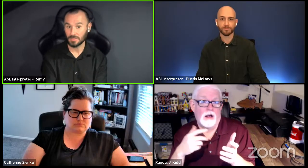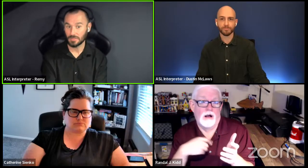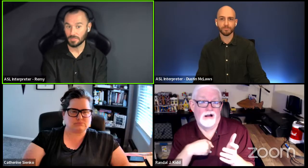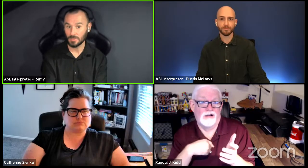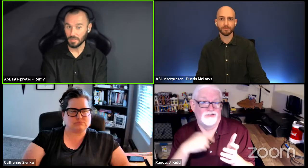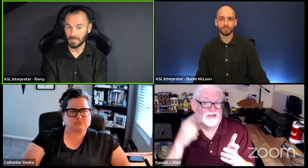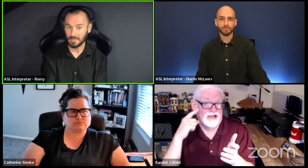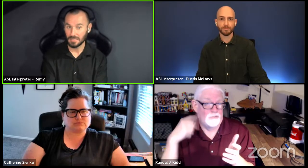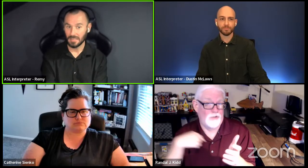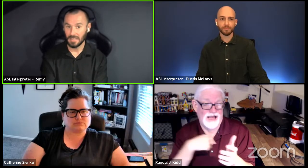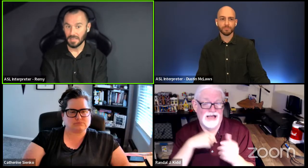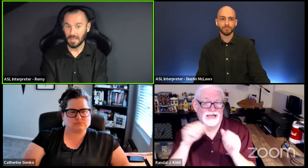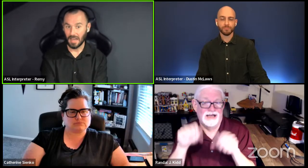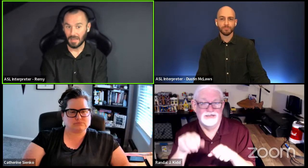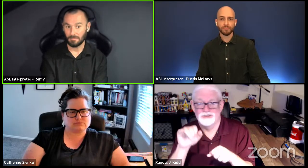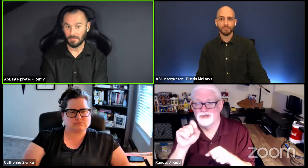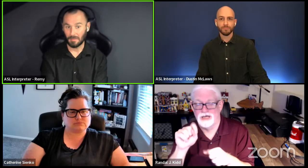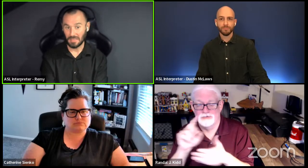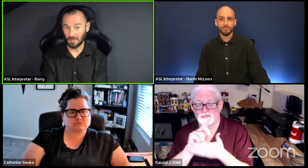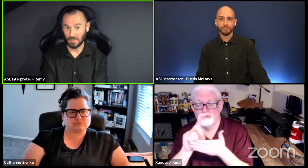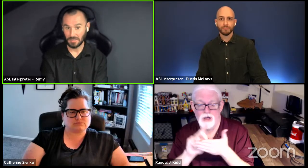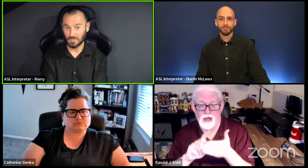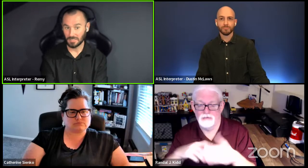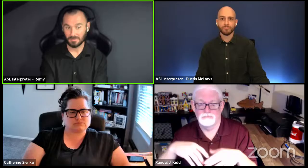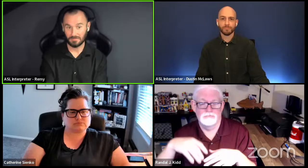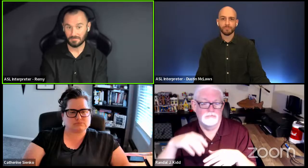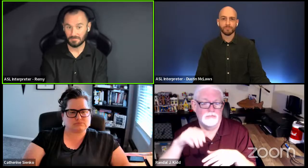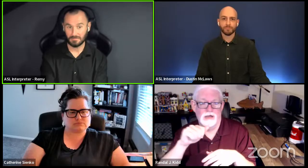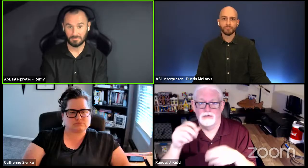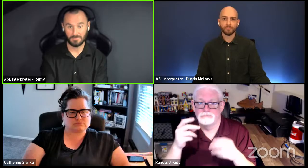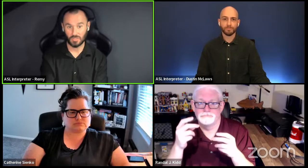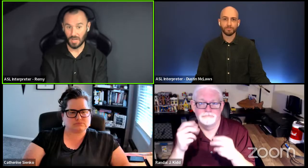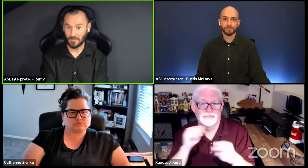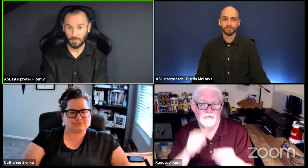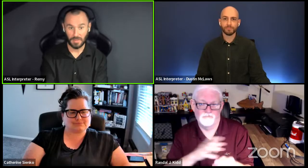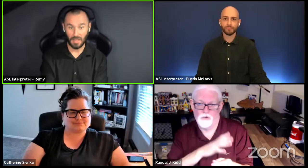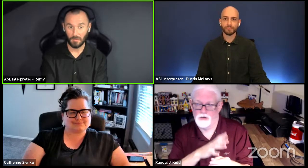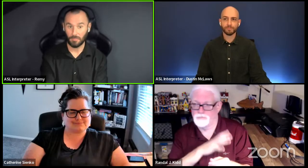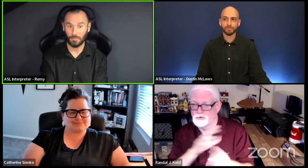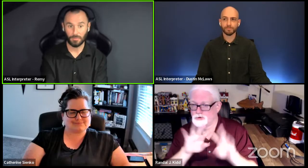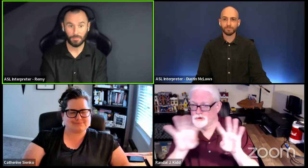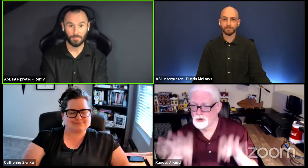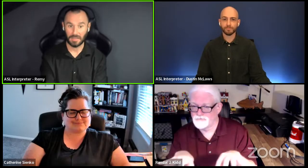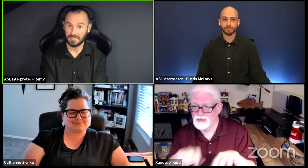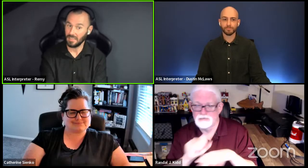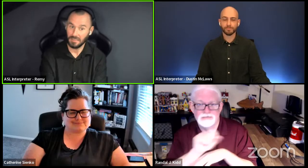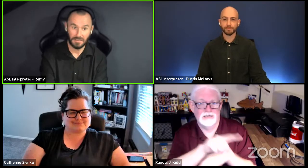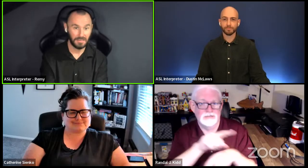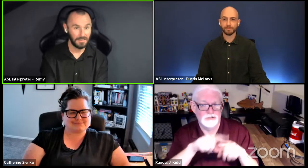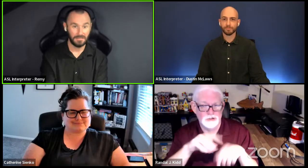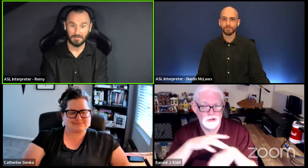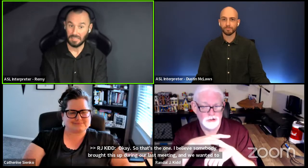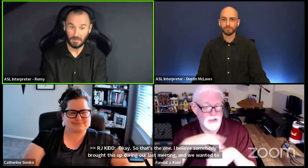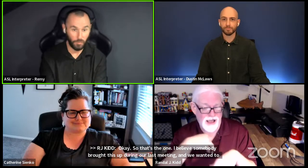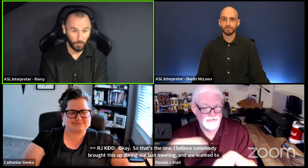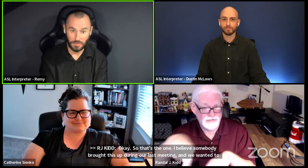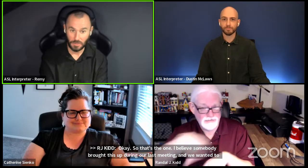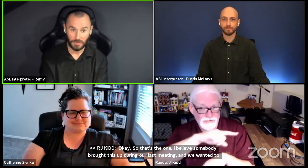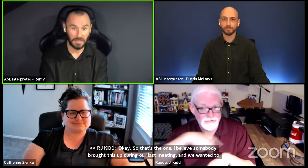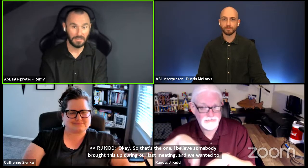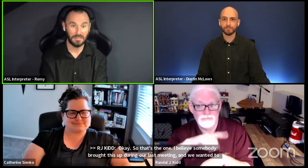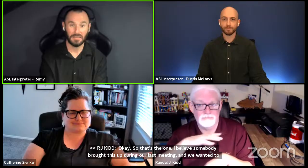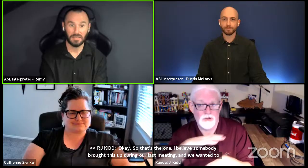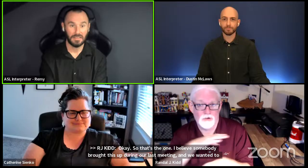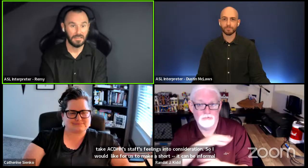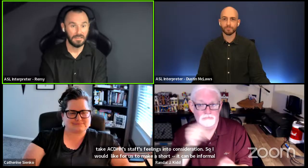could do it. I'm thinking we could just draft something up, like I said, an